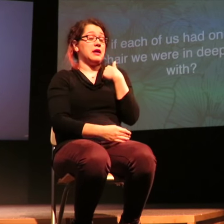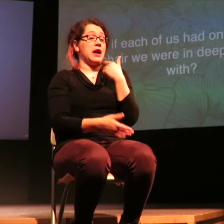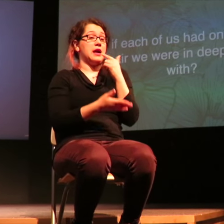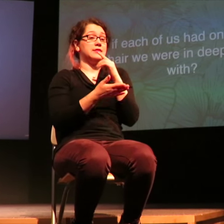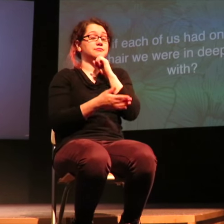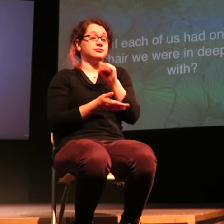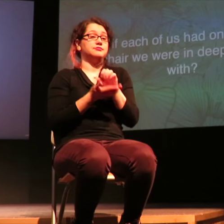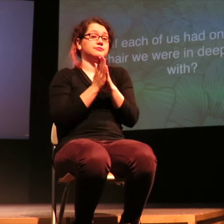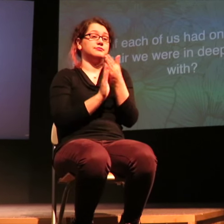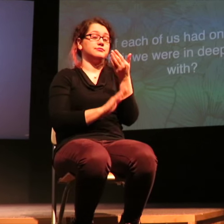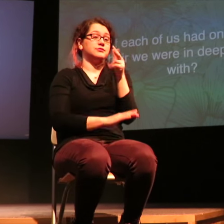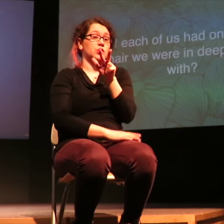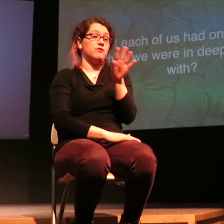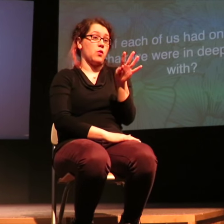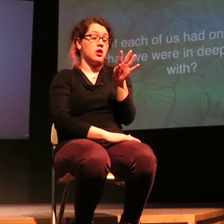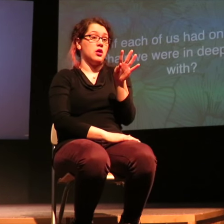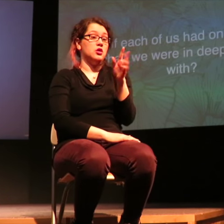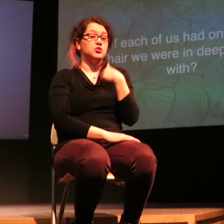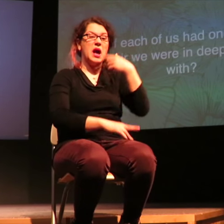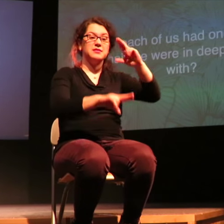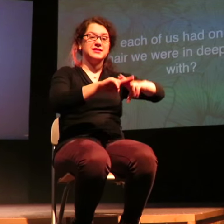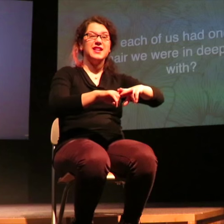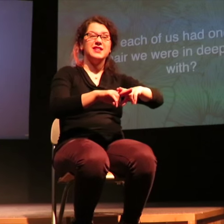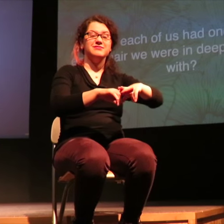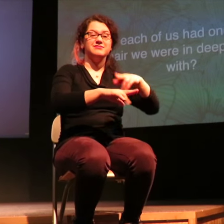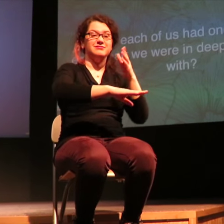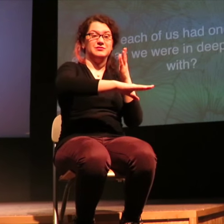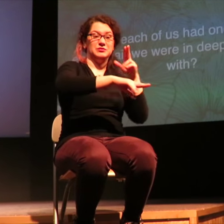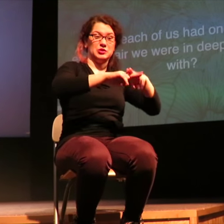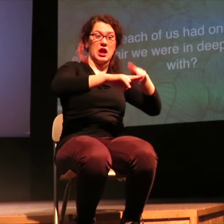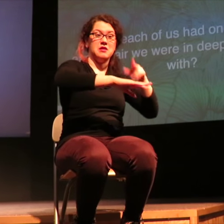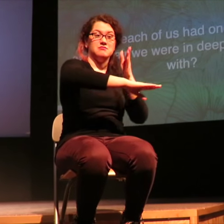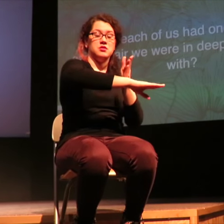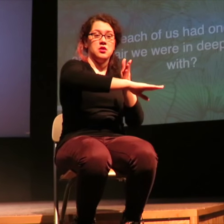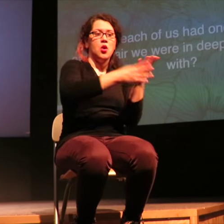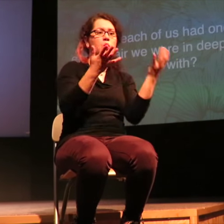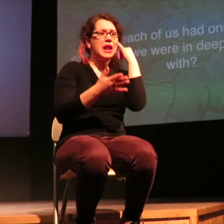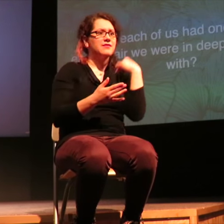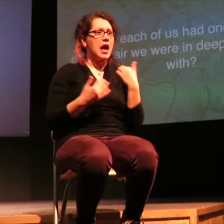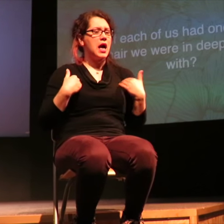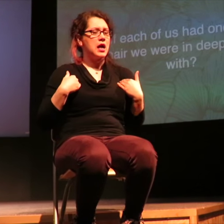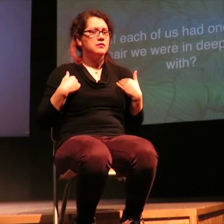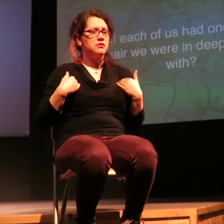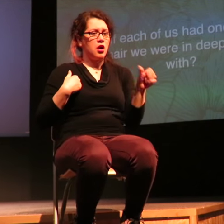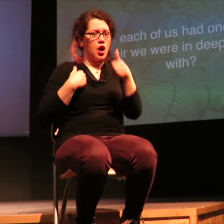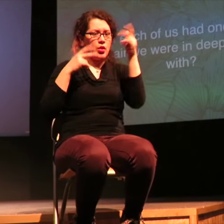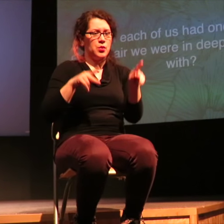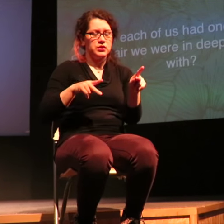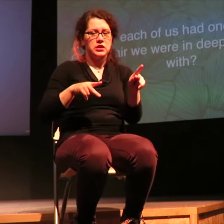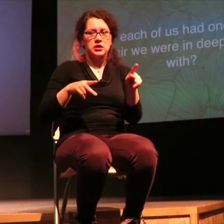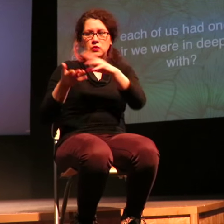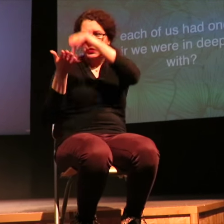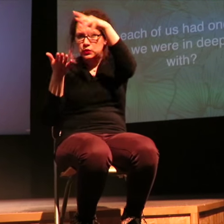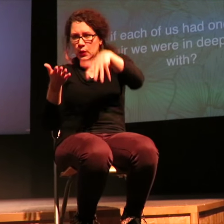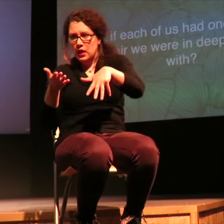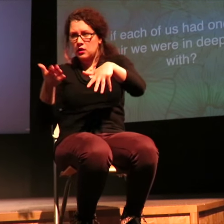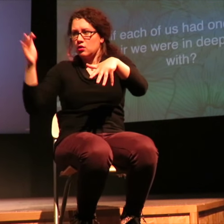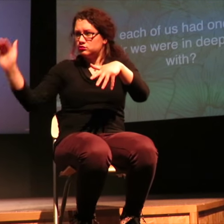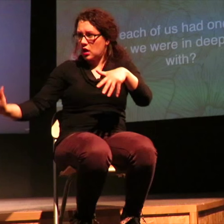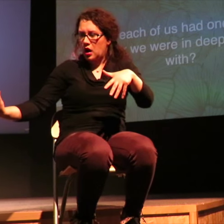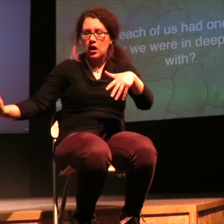few weeks ago, and so I'm going to put myself in the middle-aged chair here. What if I were to have somebody who, from a student or a